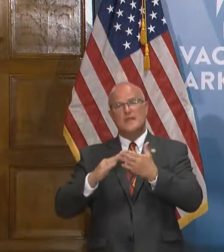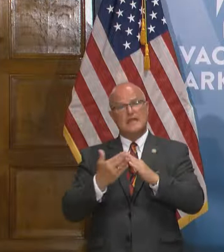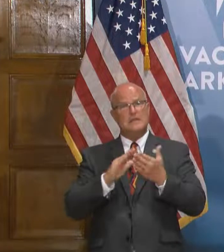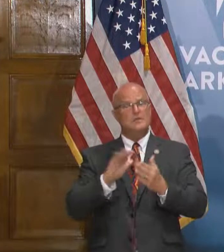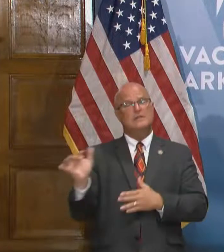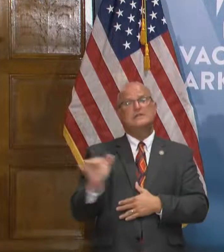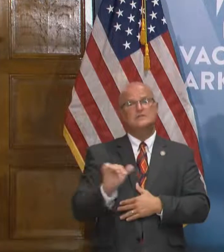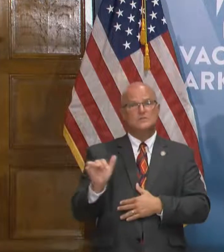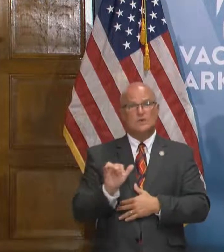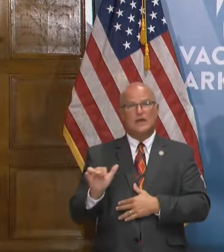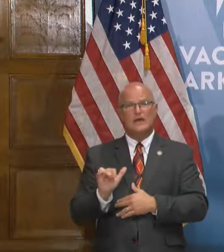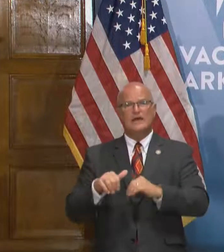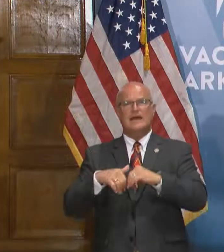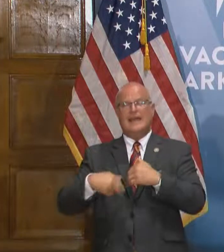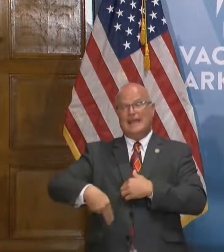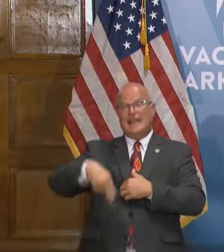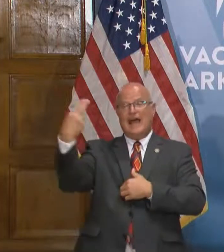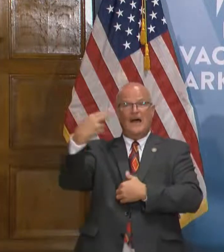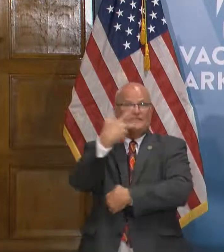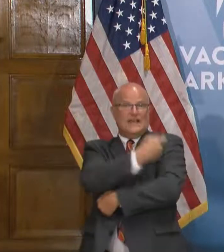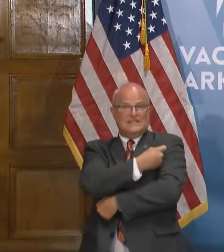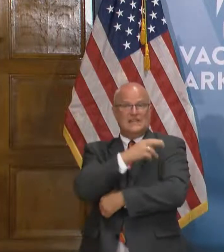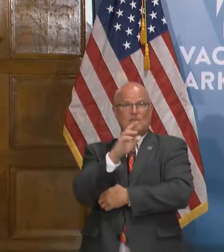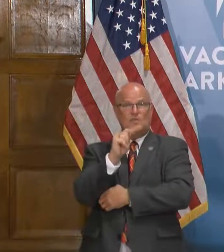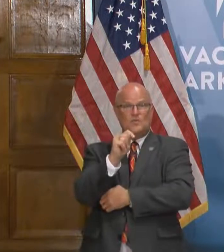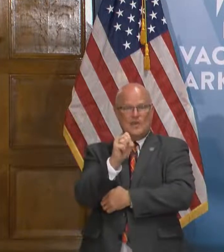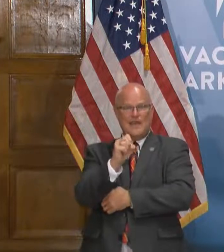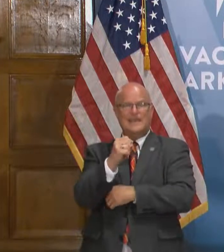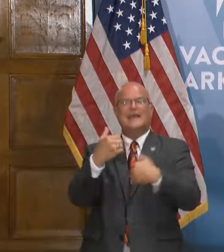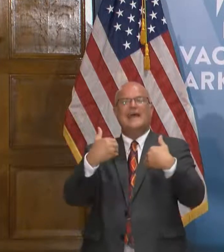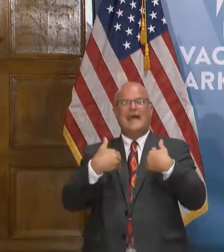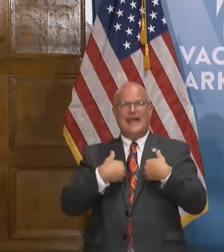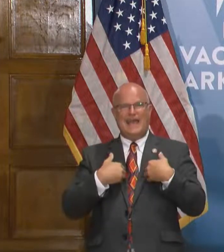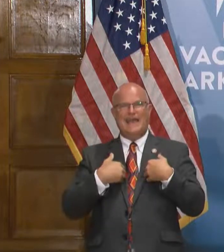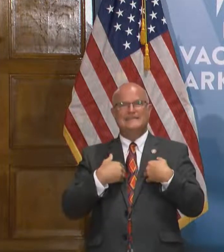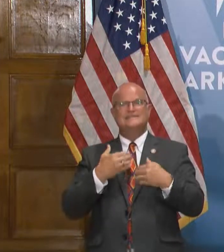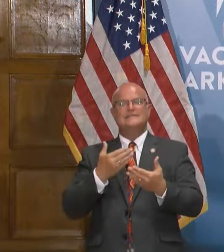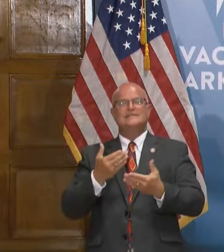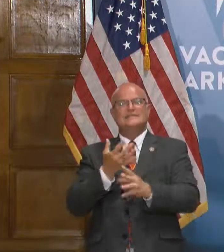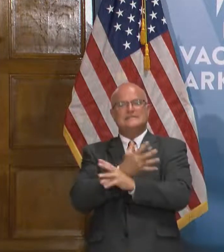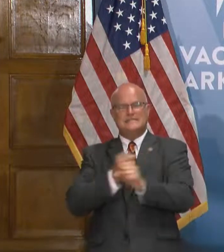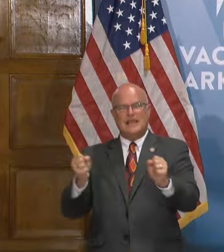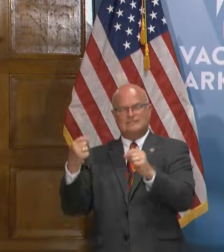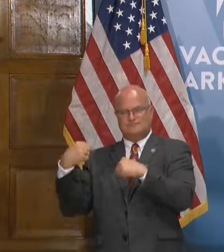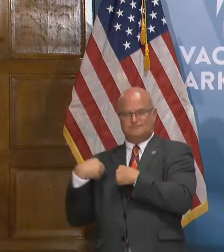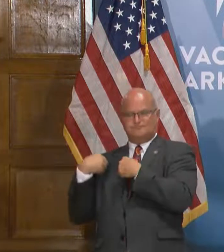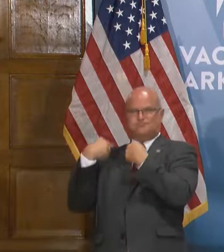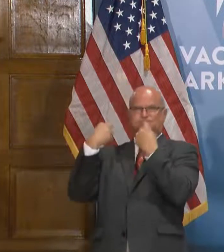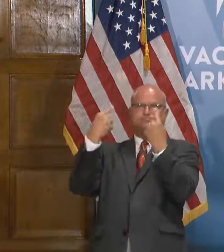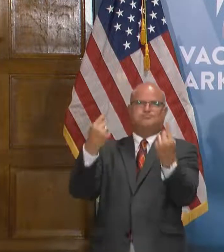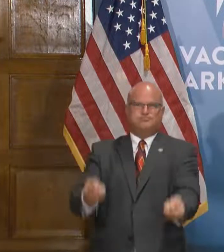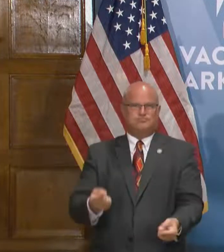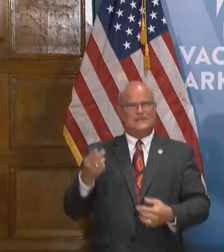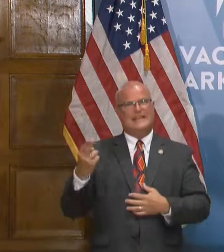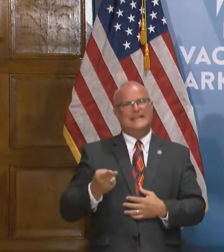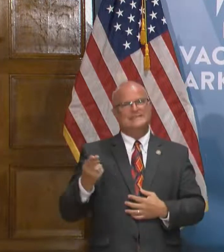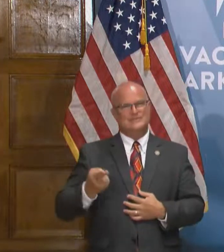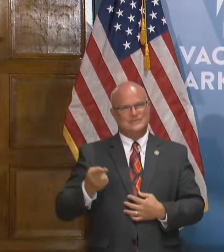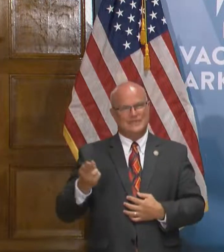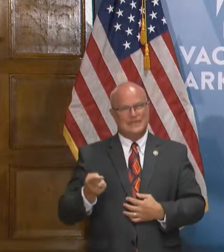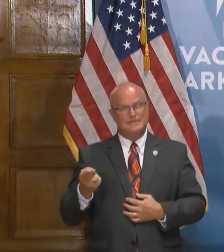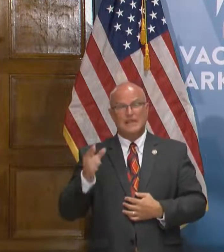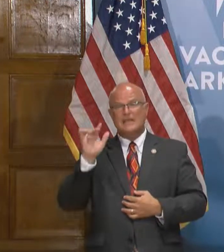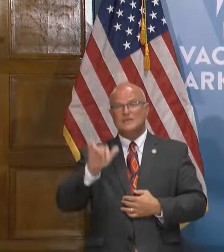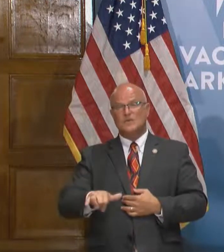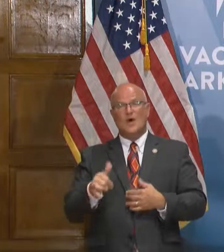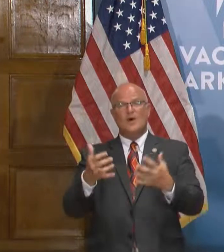as well. And high vaccination rates is what has got us through those different episodes in history. And that's what